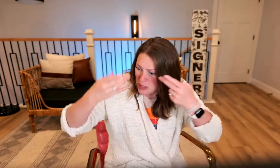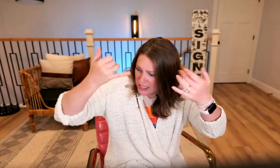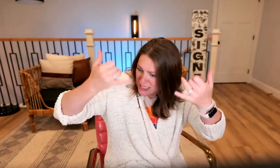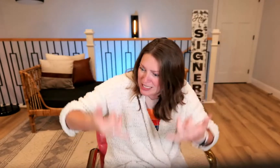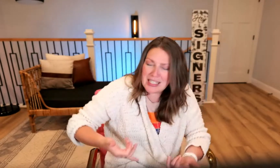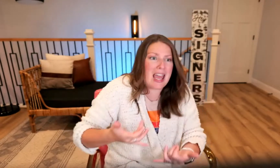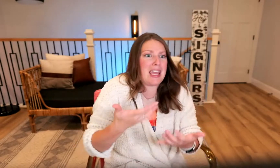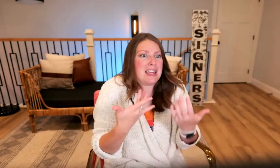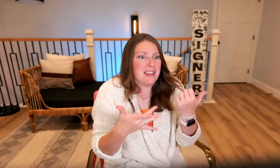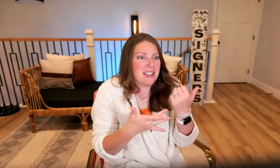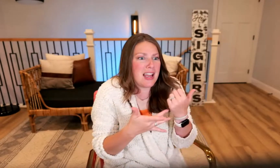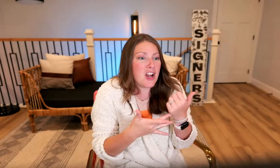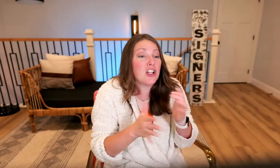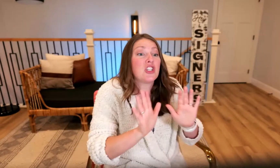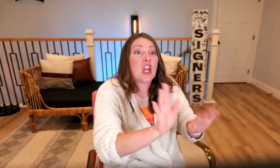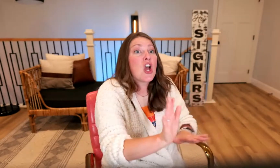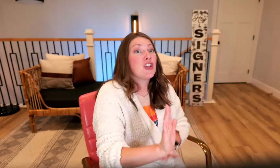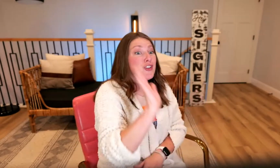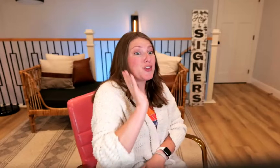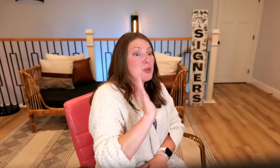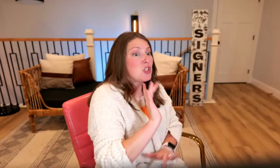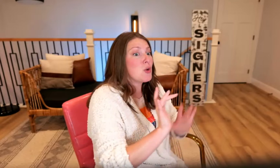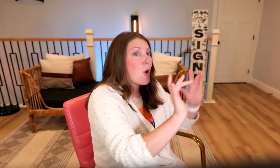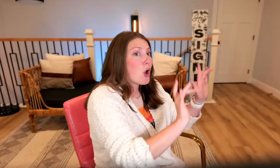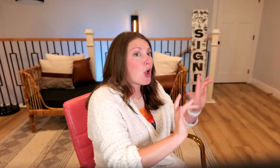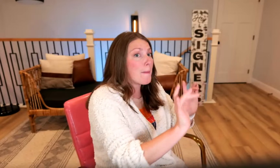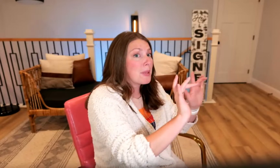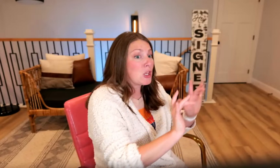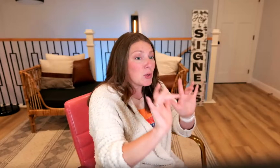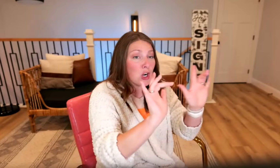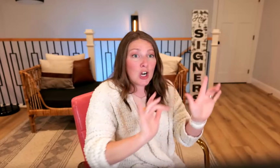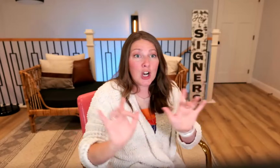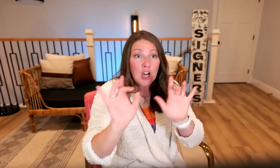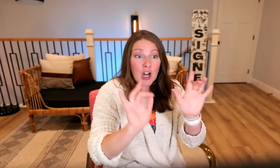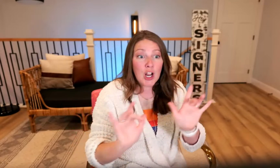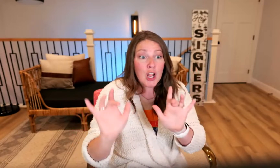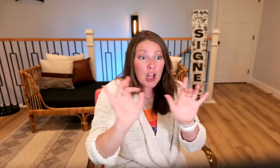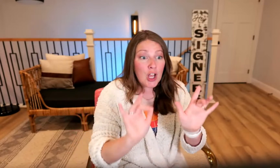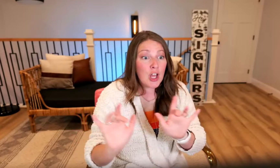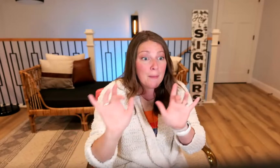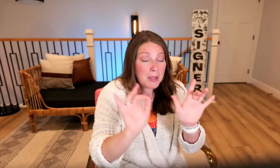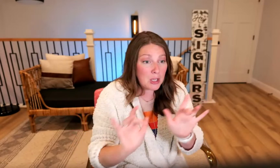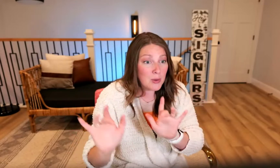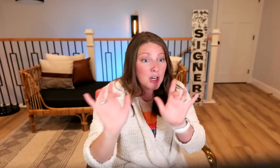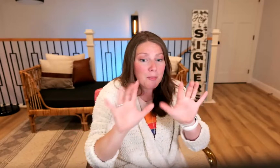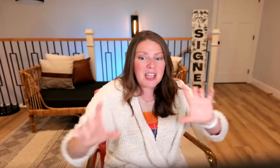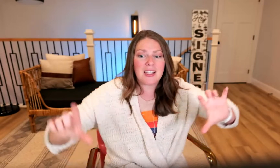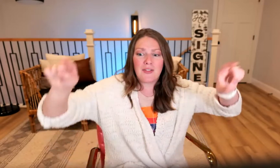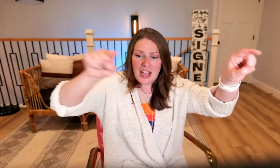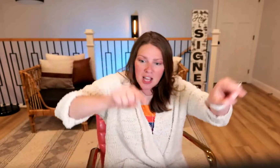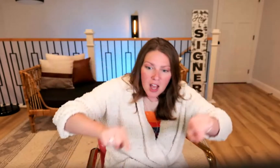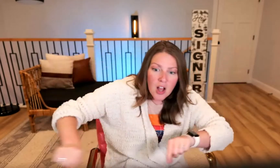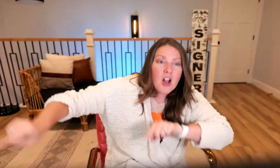see today, the technology. Used to computer, because of like